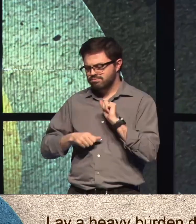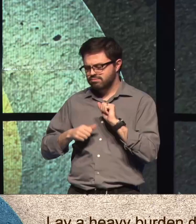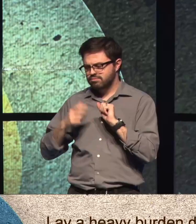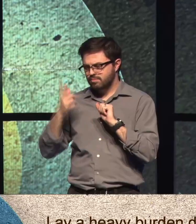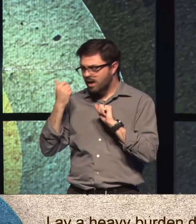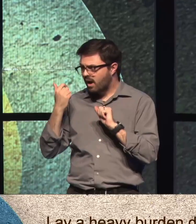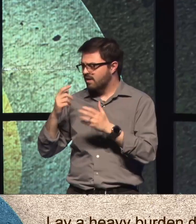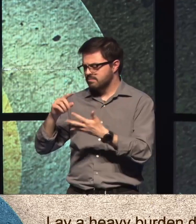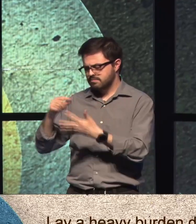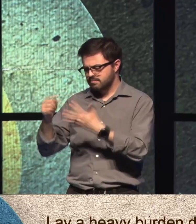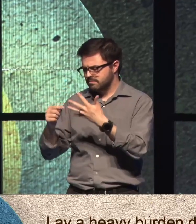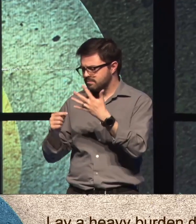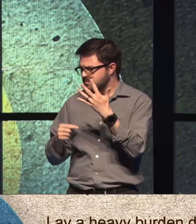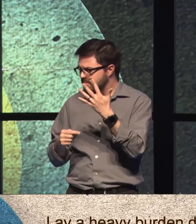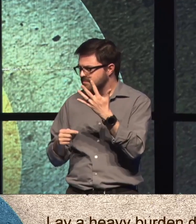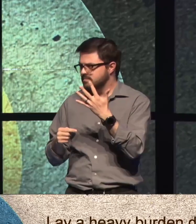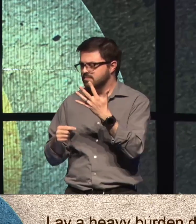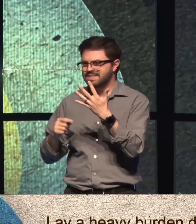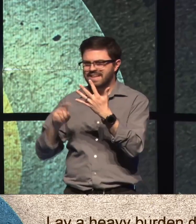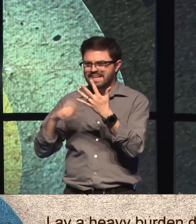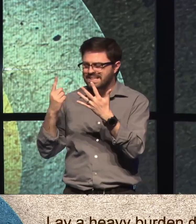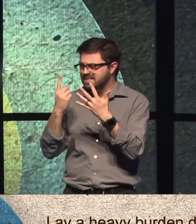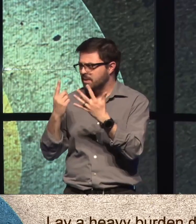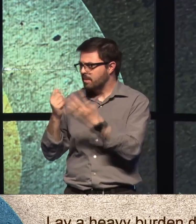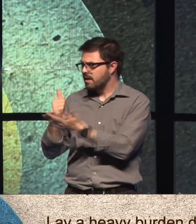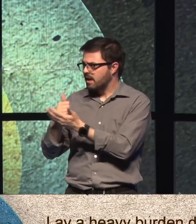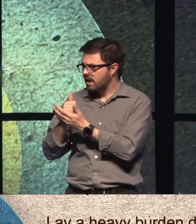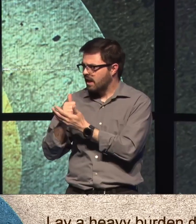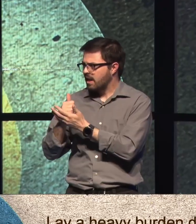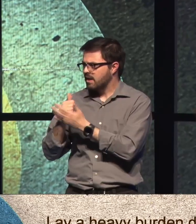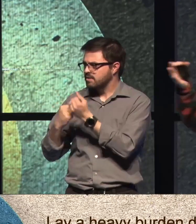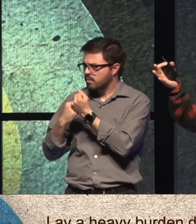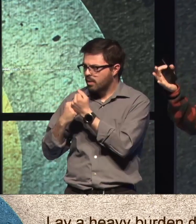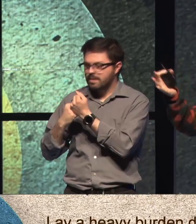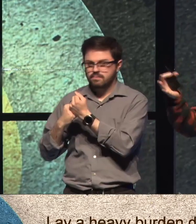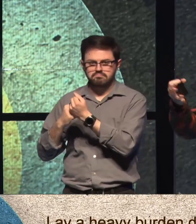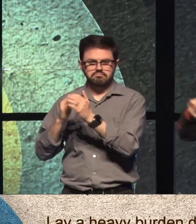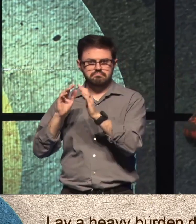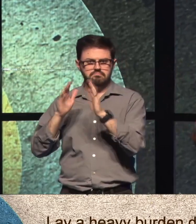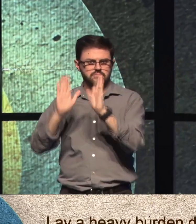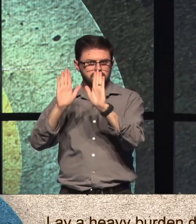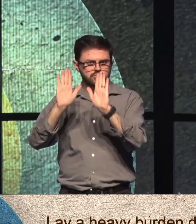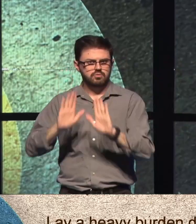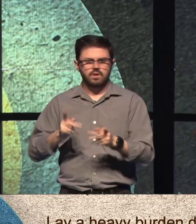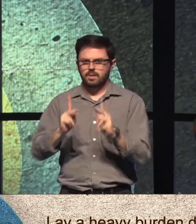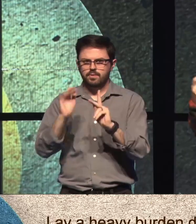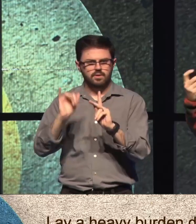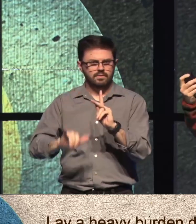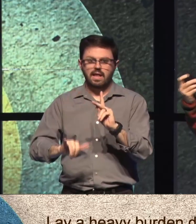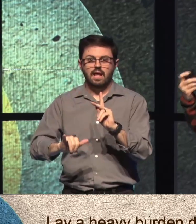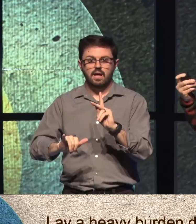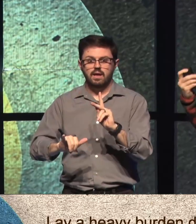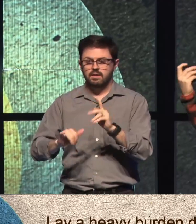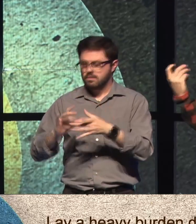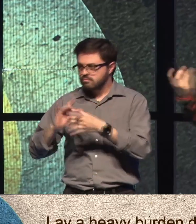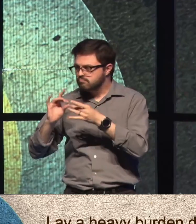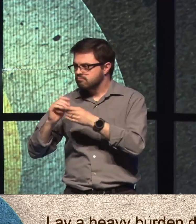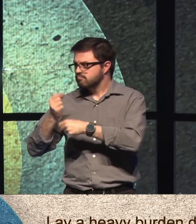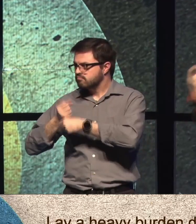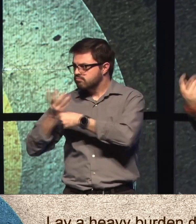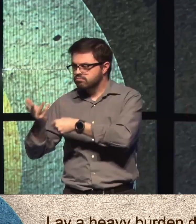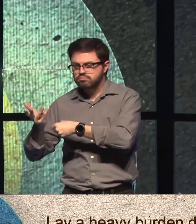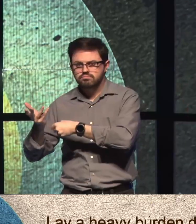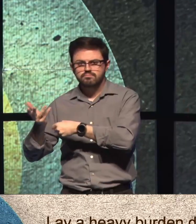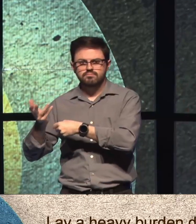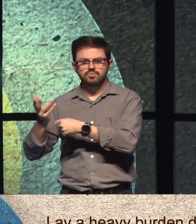of this, and I need somebody to carry it with me. This is a great opportunity to do that, to experience the presence